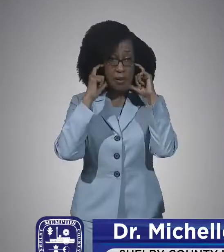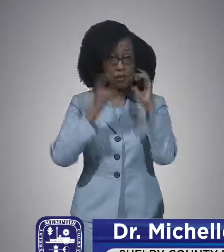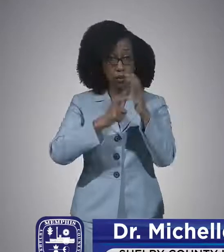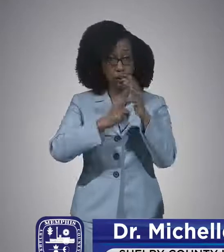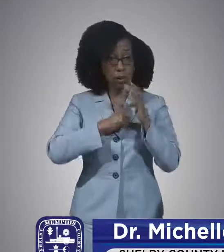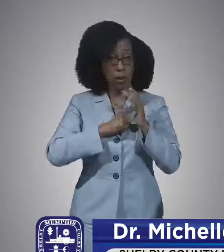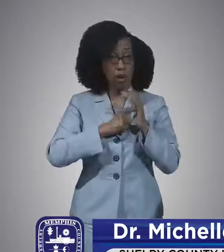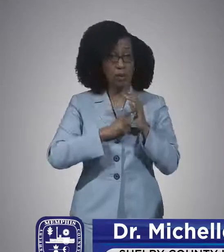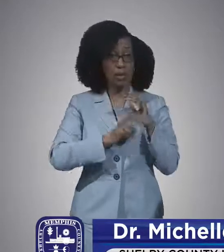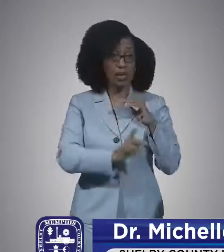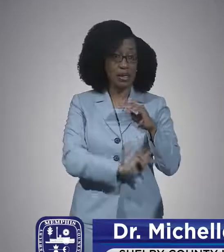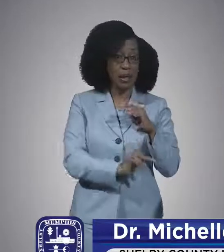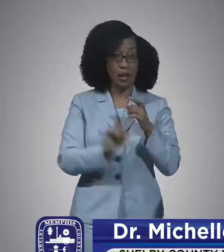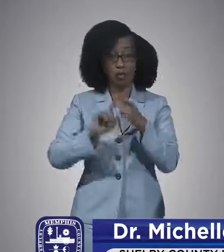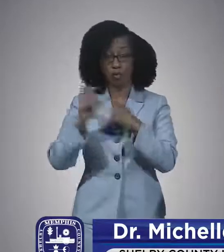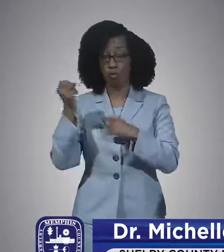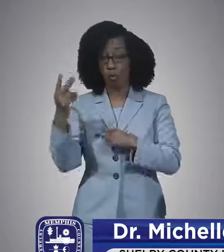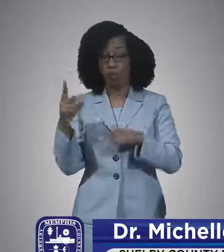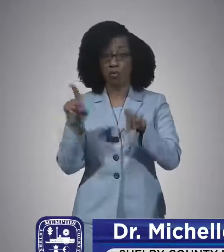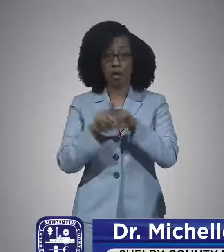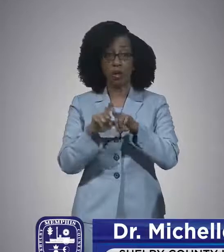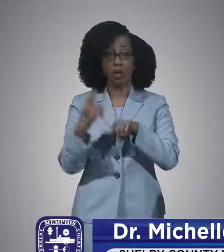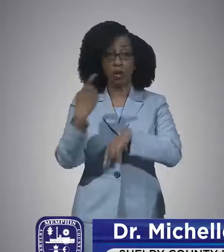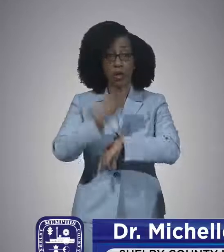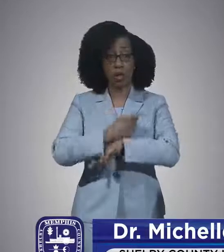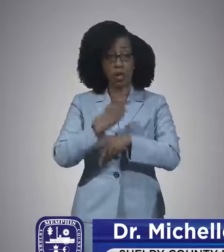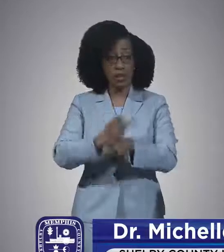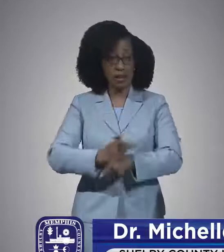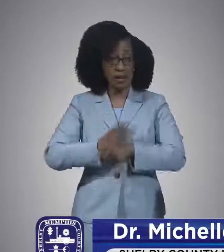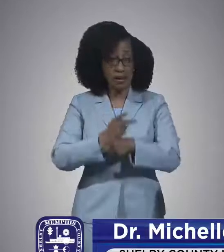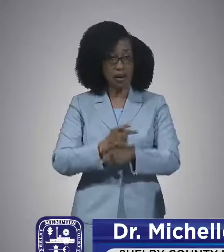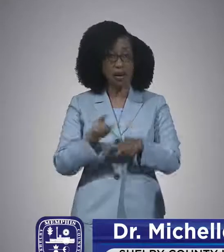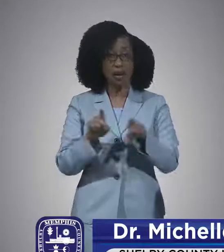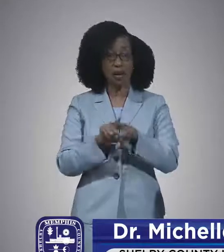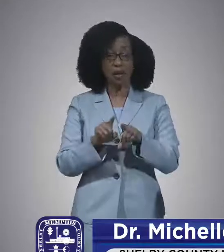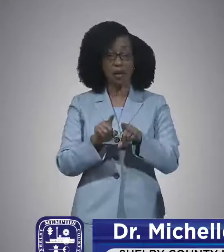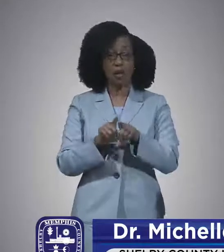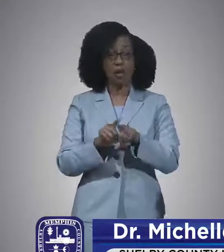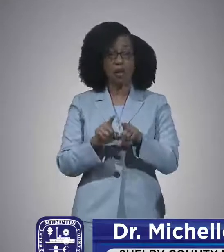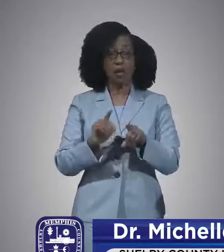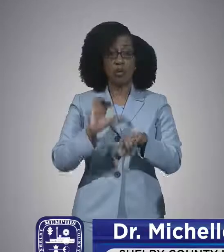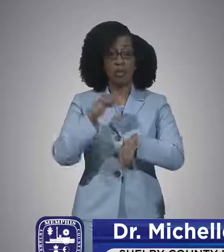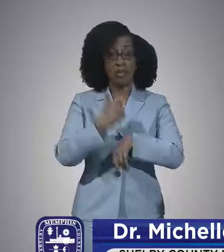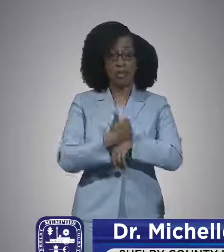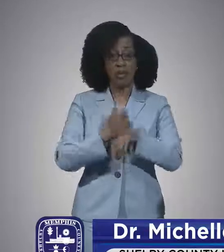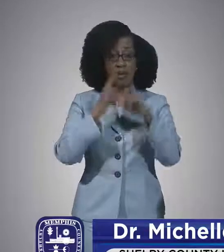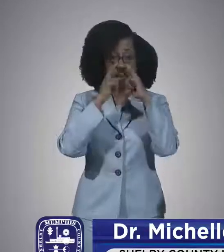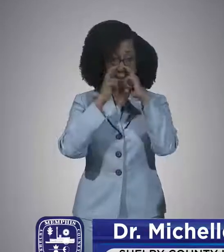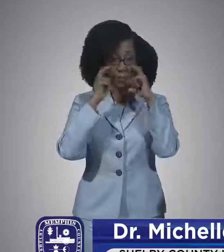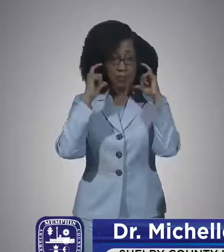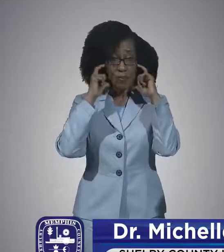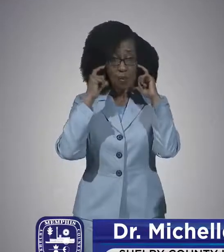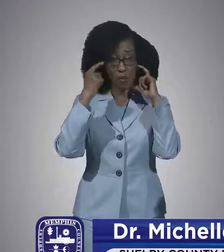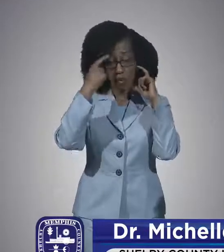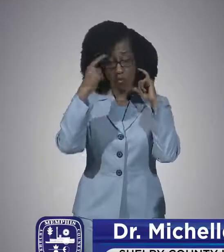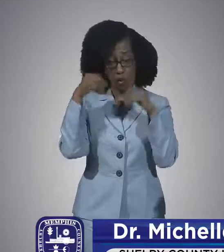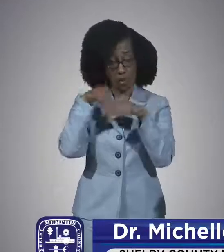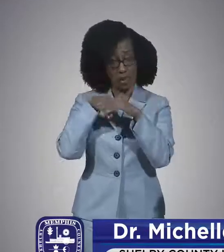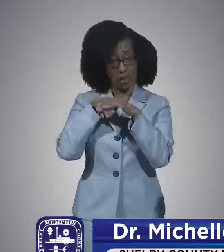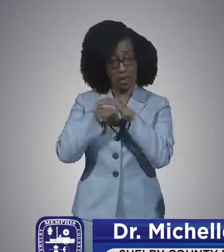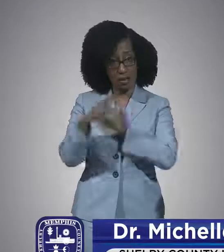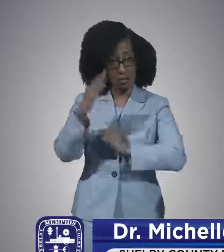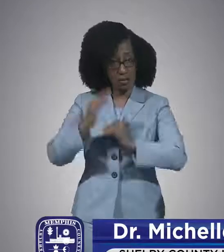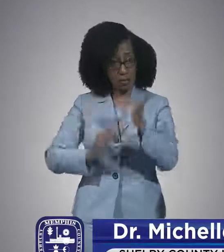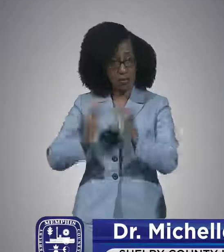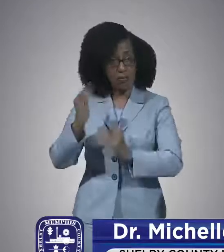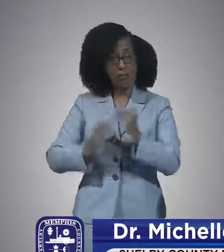daycares, and pre-Ks, and we also have a universal mask mandate in our indoor public spaces. And so